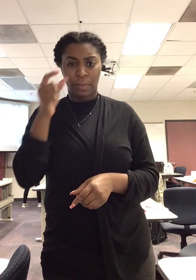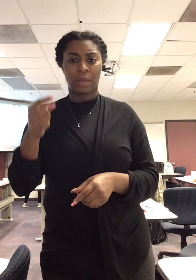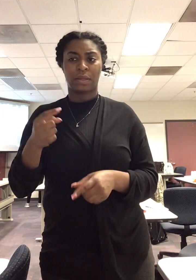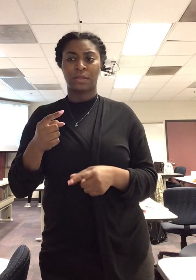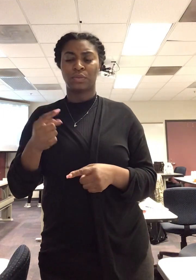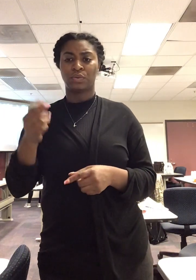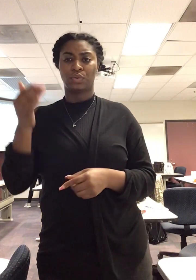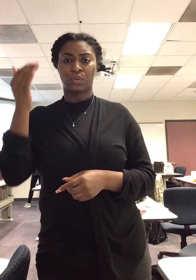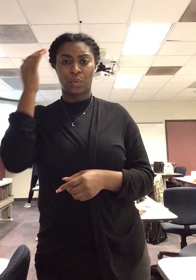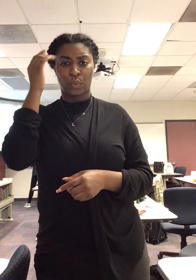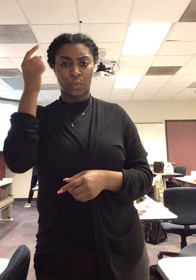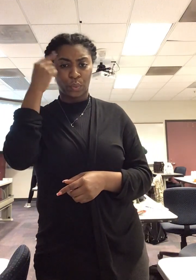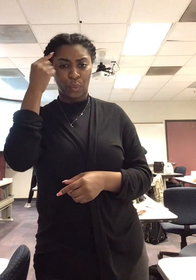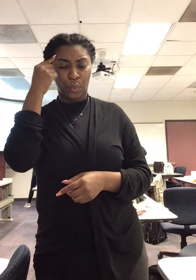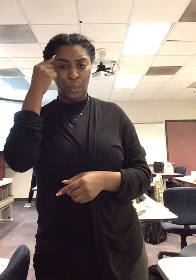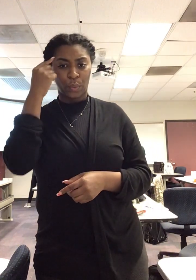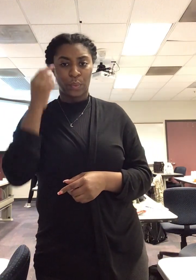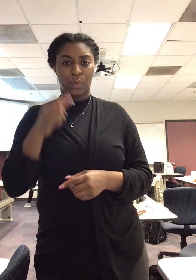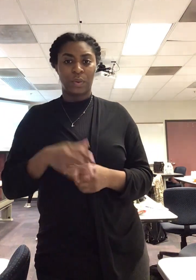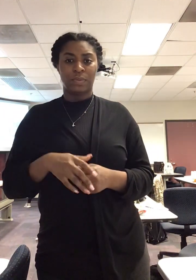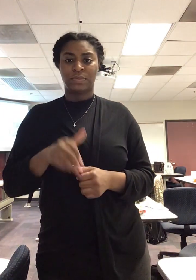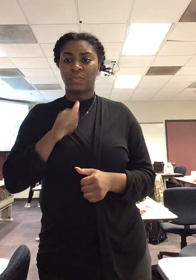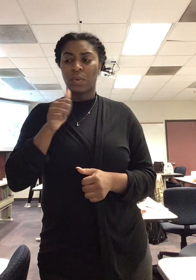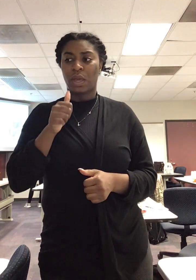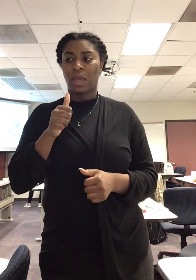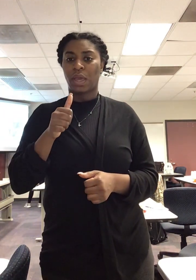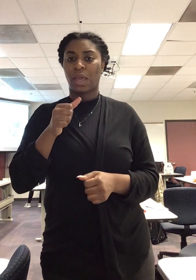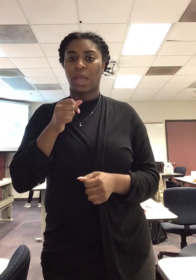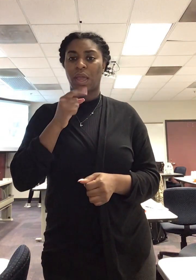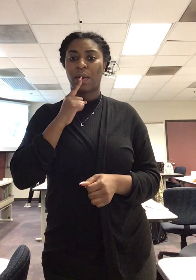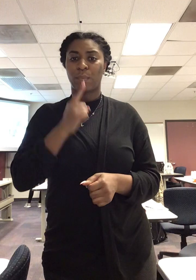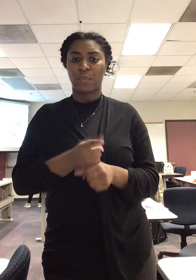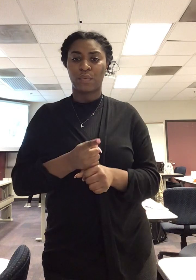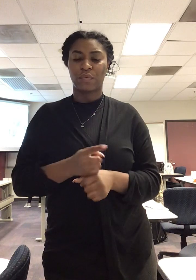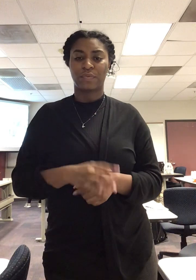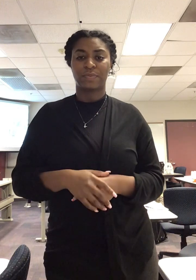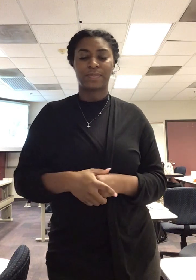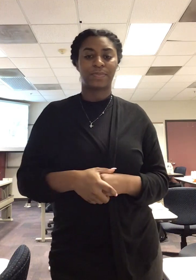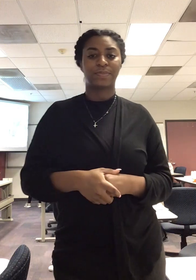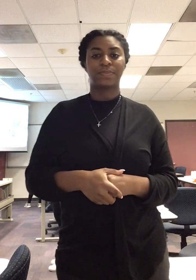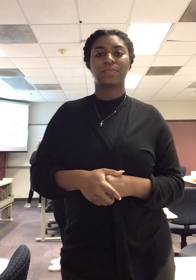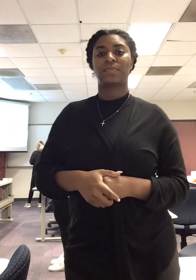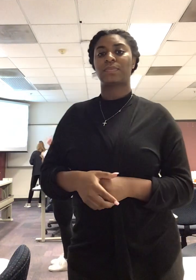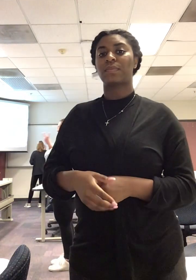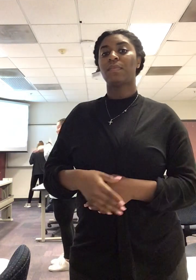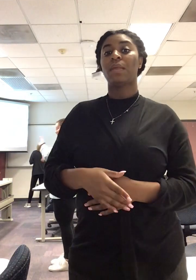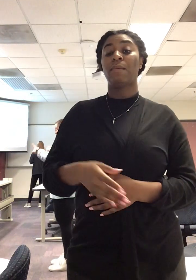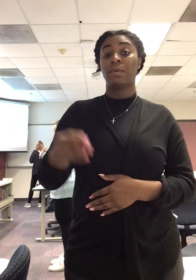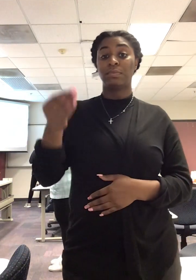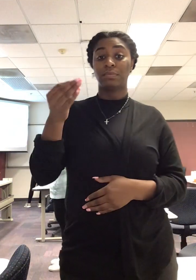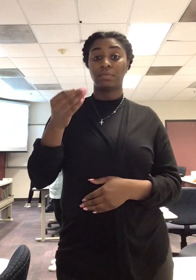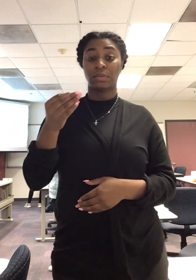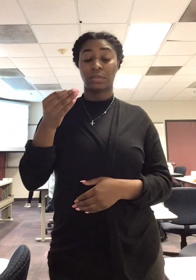You can't necessarily prove. So we're going to look at different kinds of text. I'm going to show you some primary